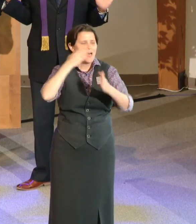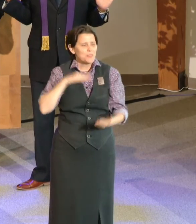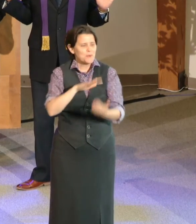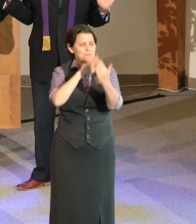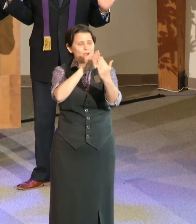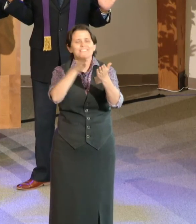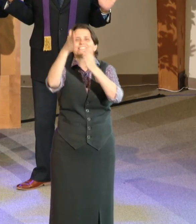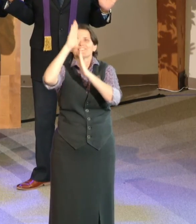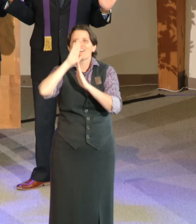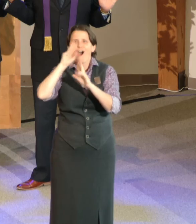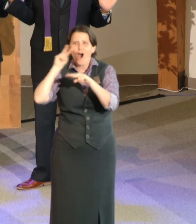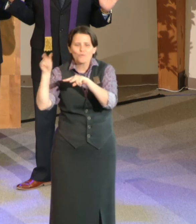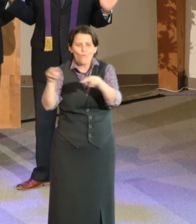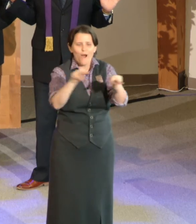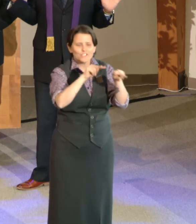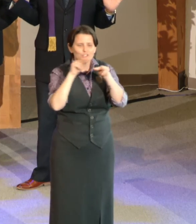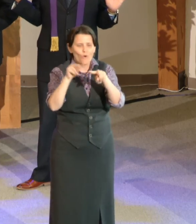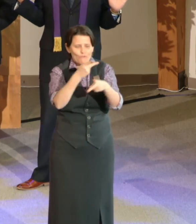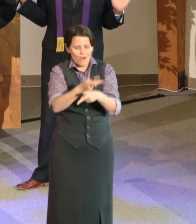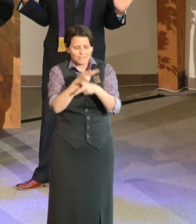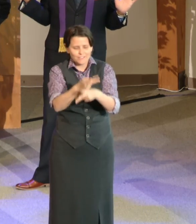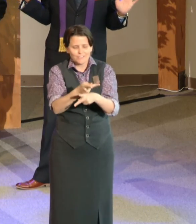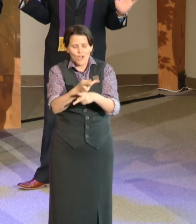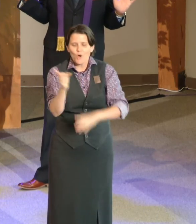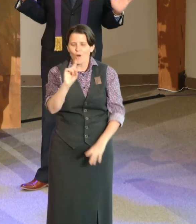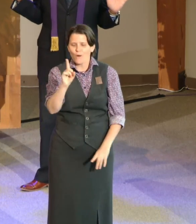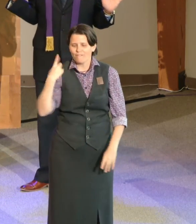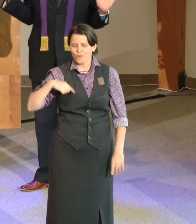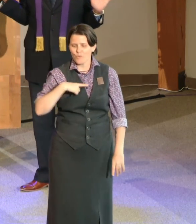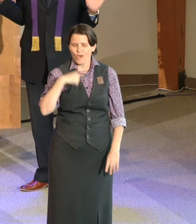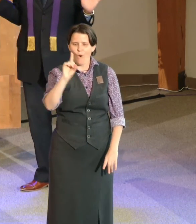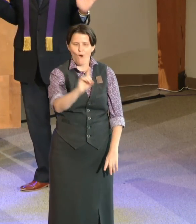over us. Wherever we are, God